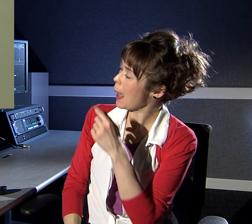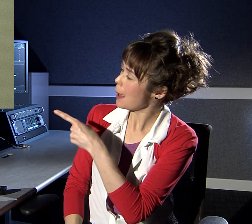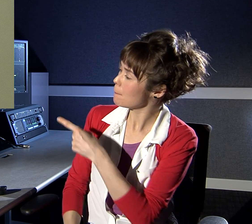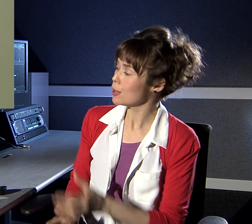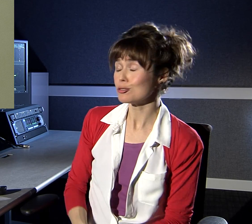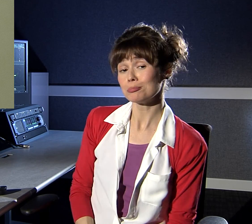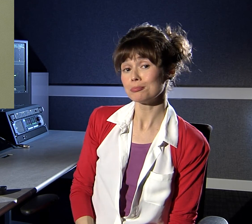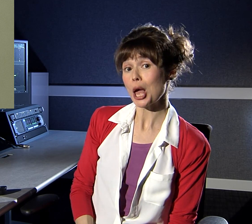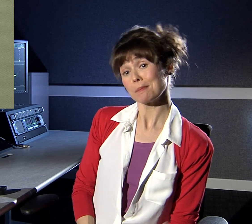know who we're talking about, and